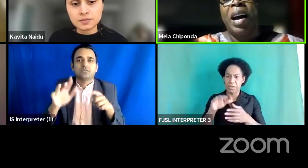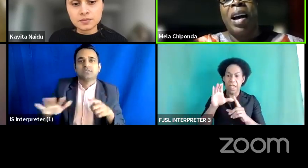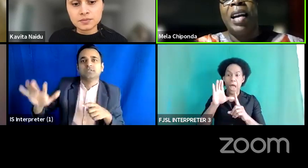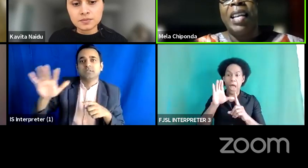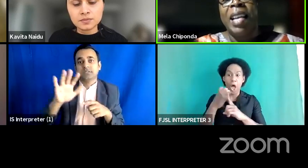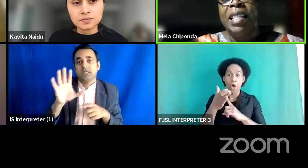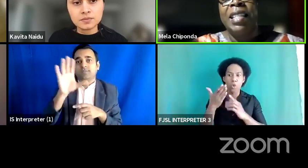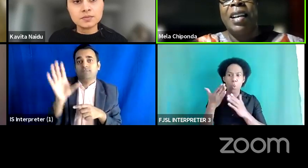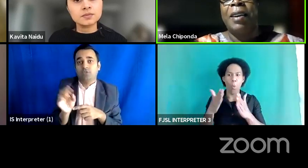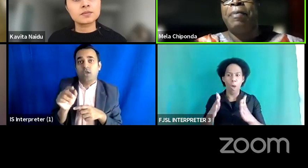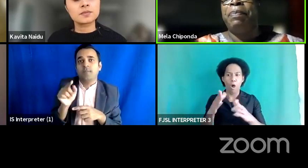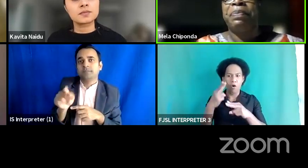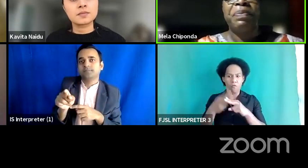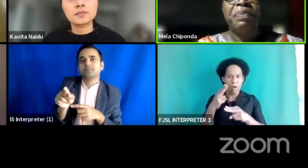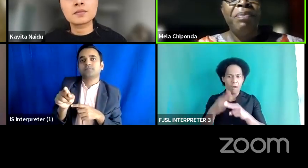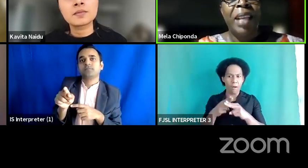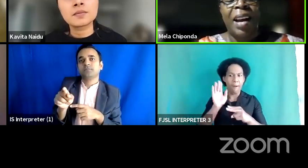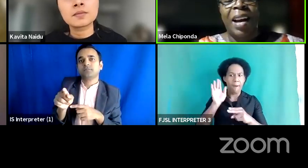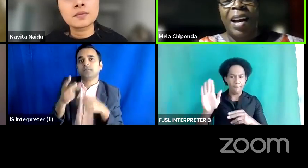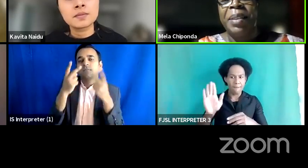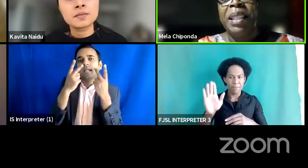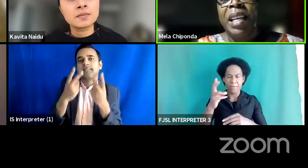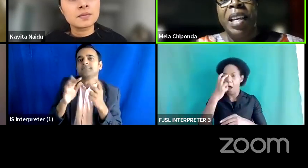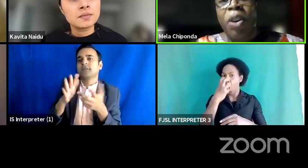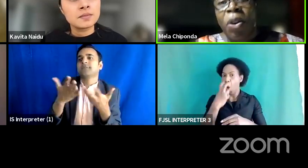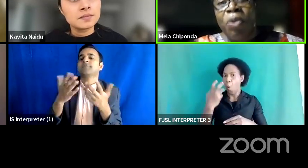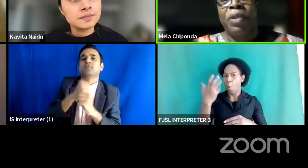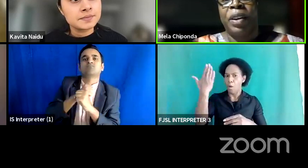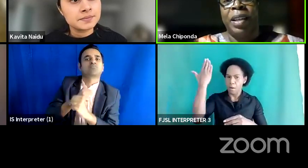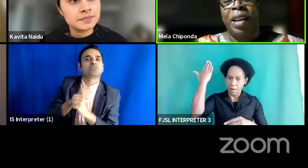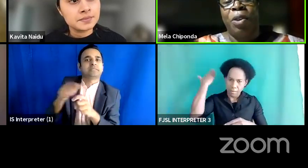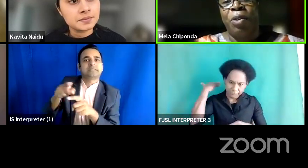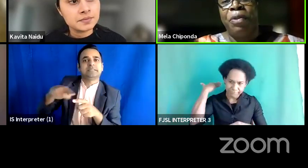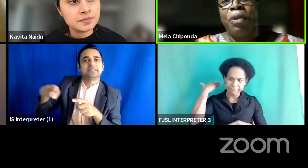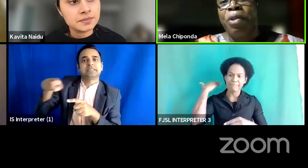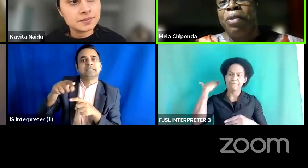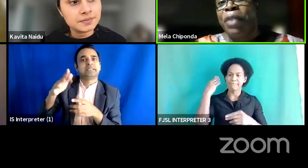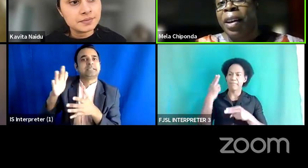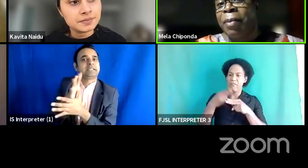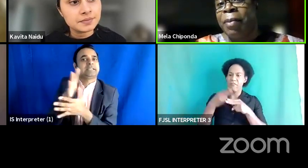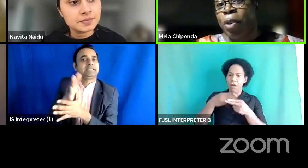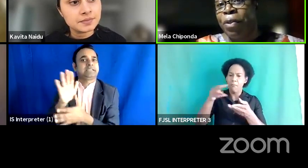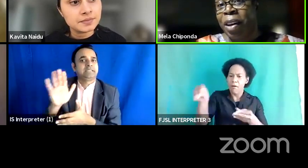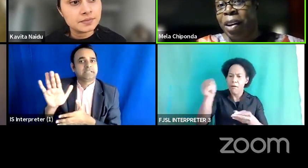fight against the taking over